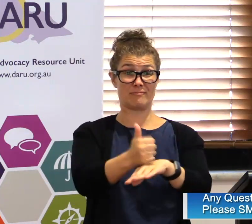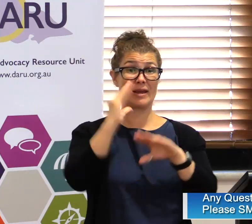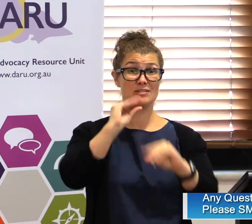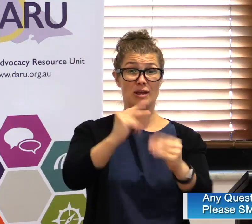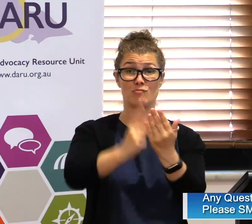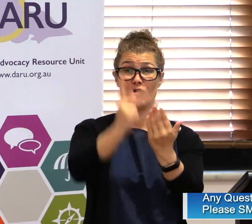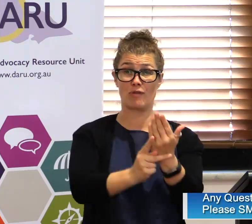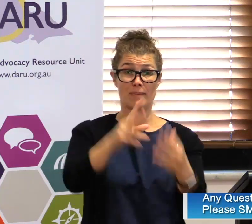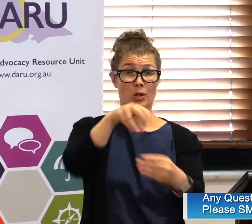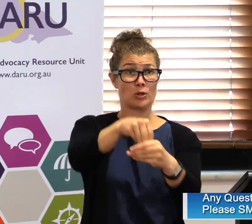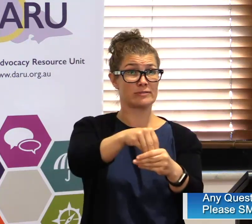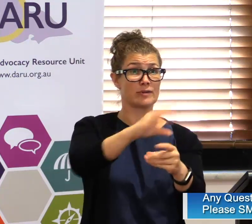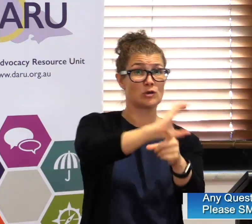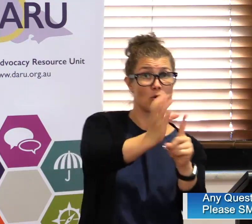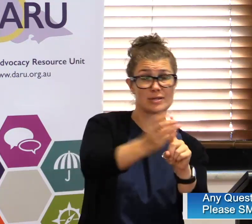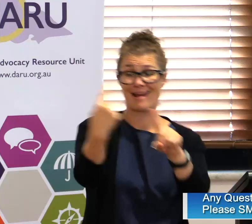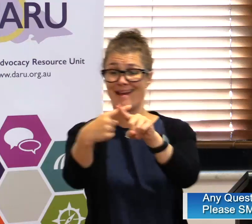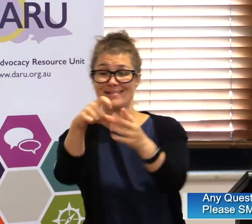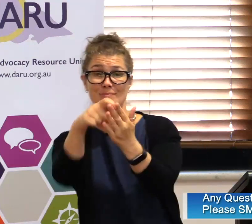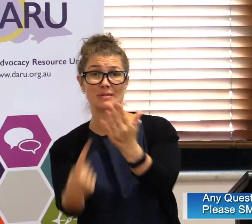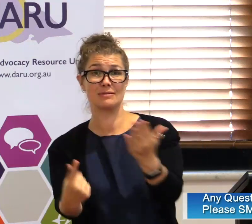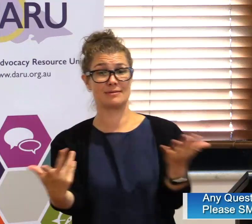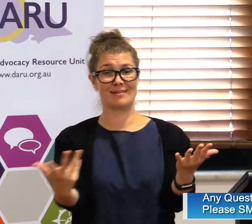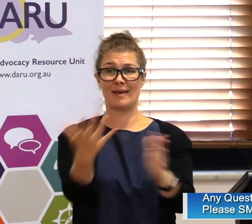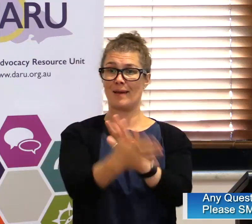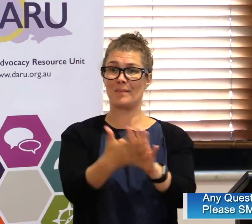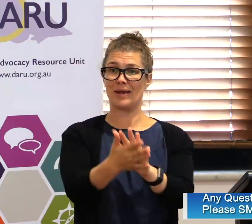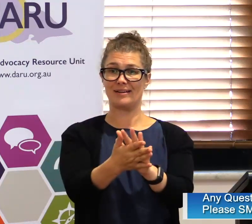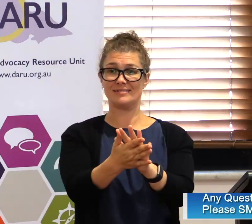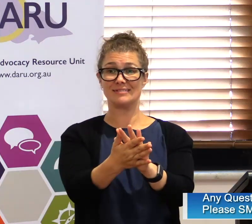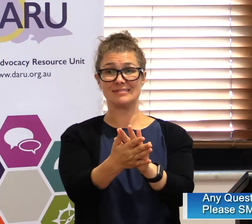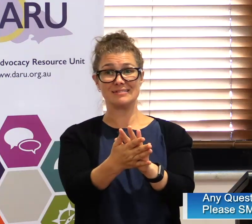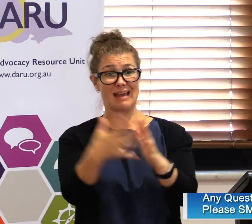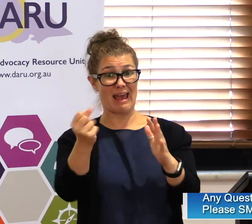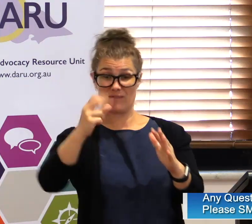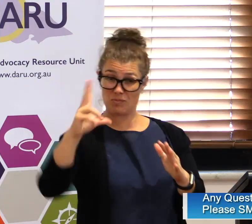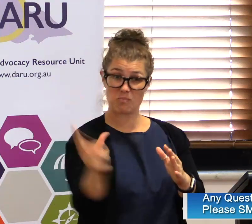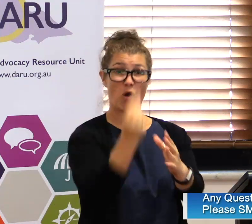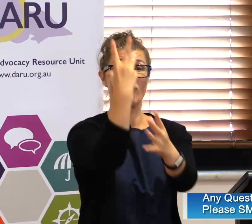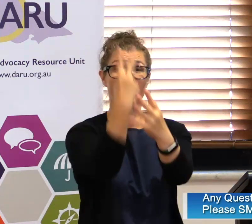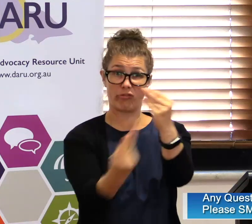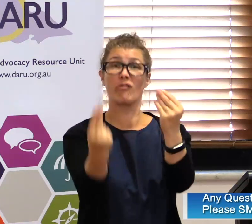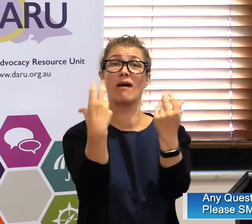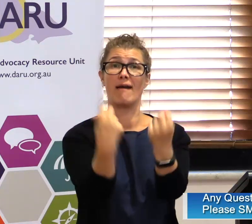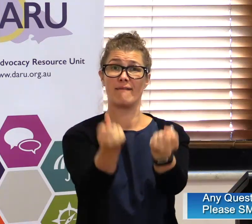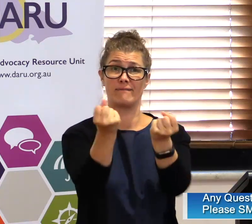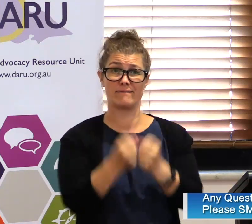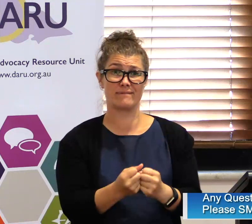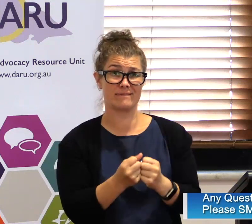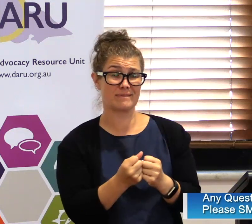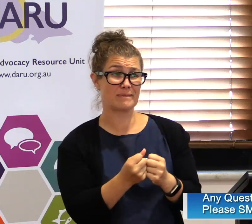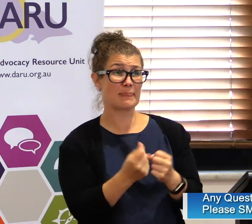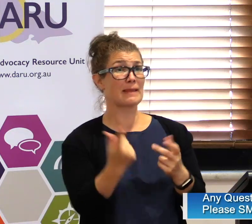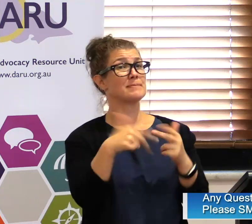of culture and of disability, well, you get both the other ways as well. It's hard, it's complex. I don't